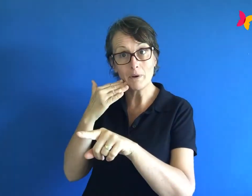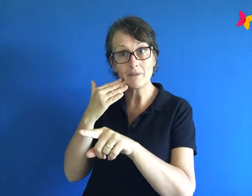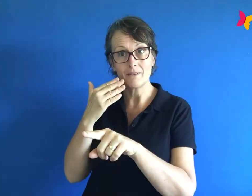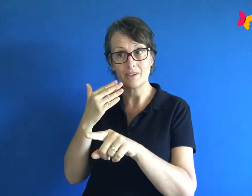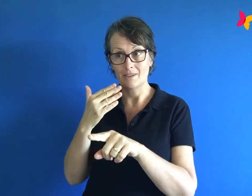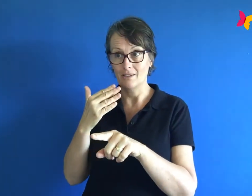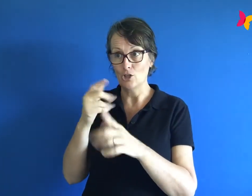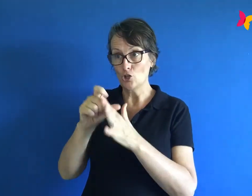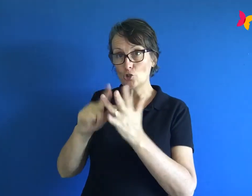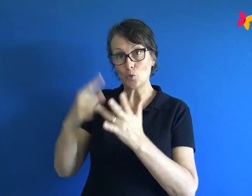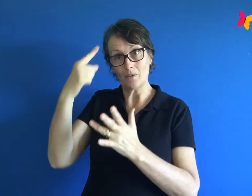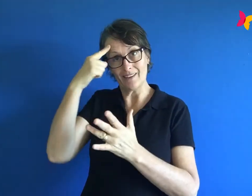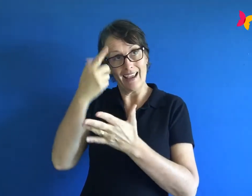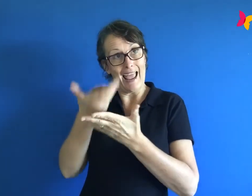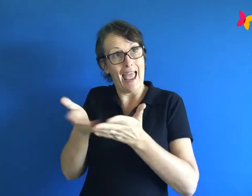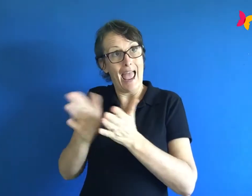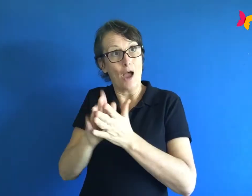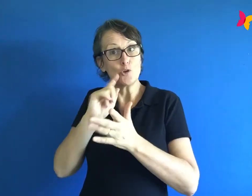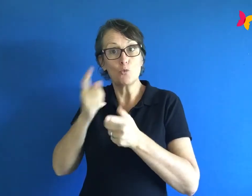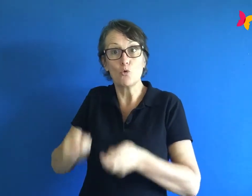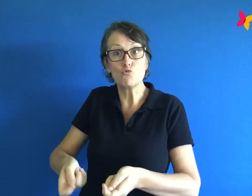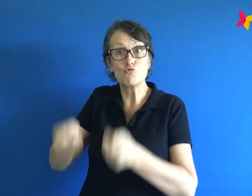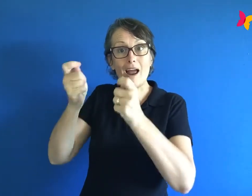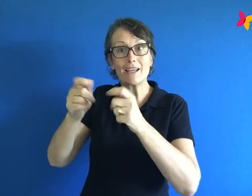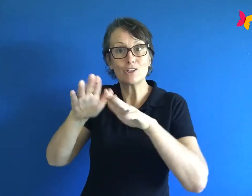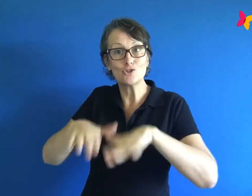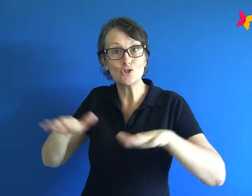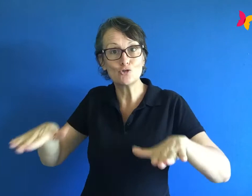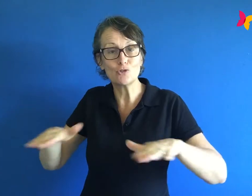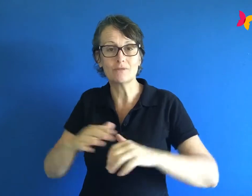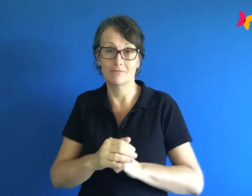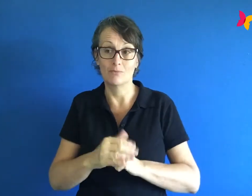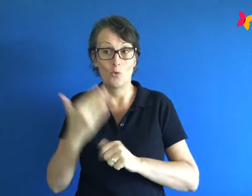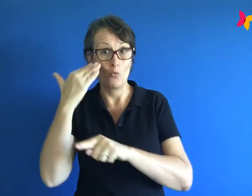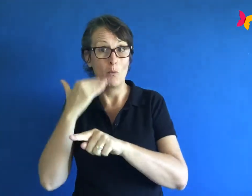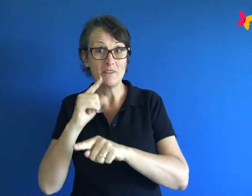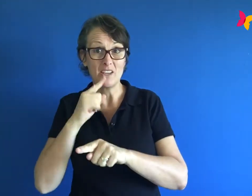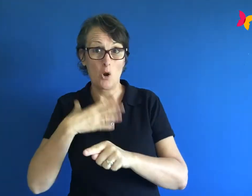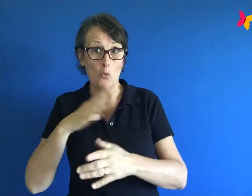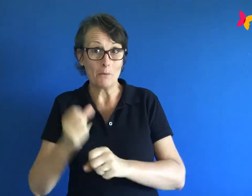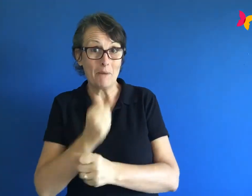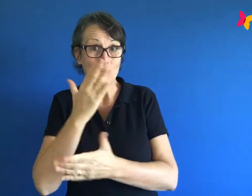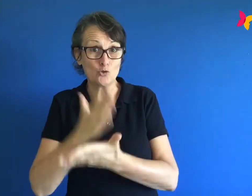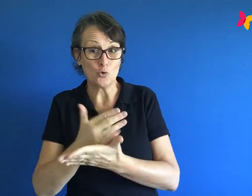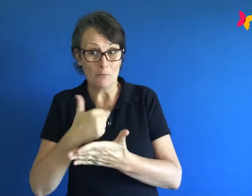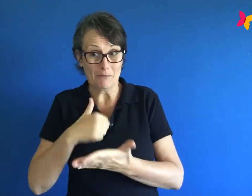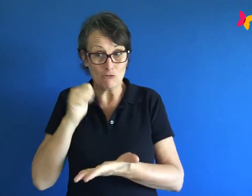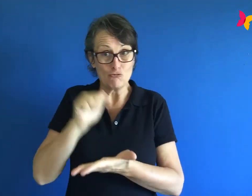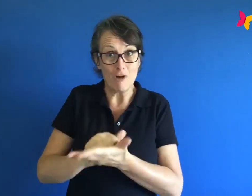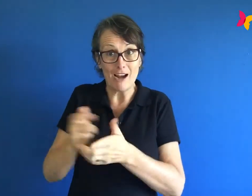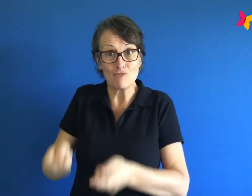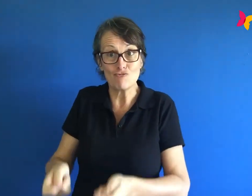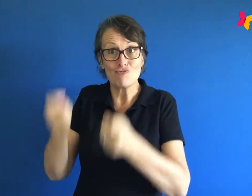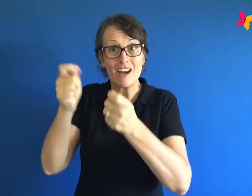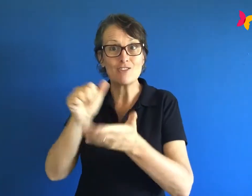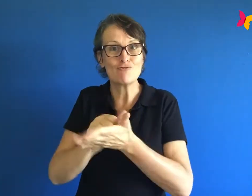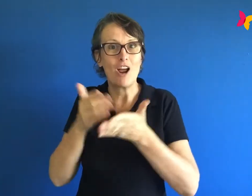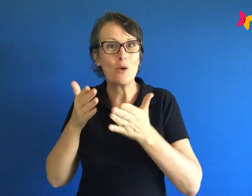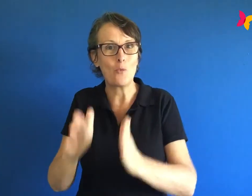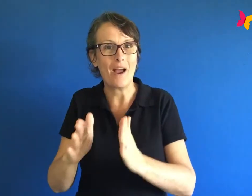kids? Anything in that vein? I just wanted to get it right. Yeah? I didn't want to stuff it up. This is Caroline. She is a